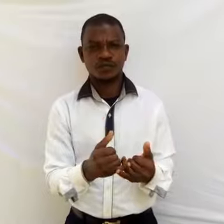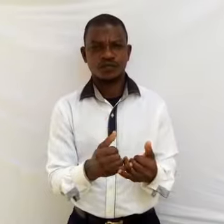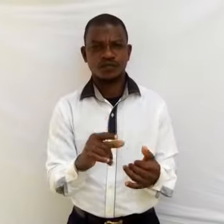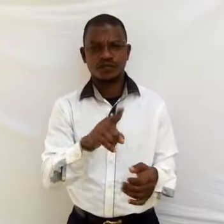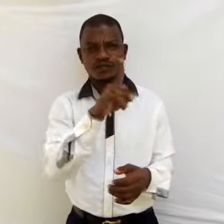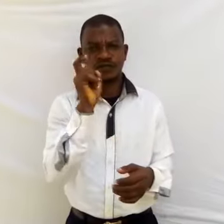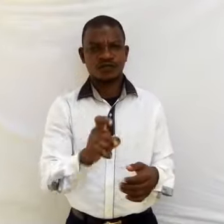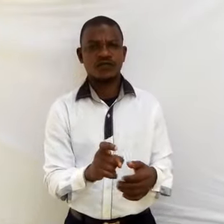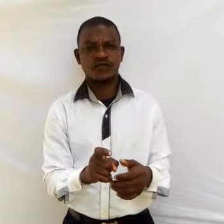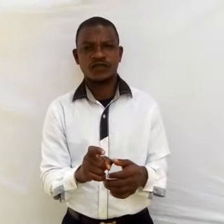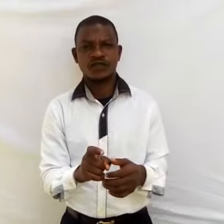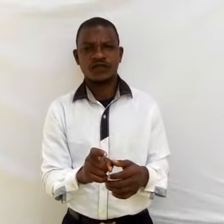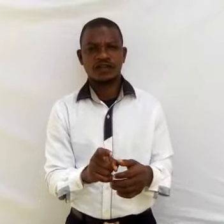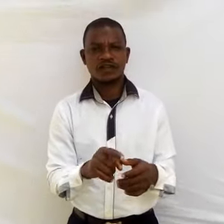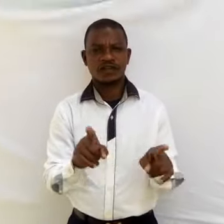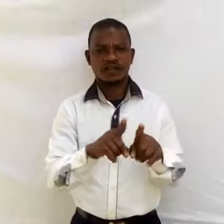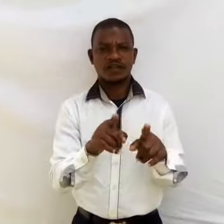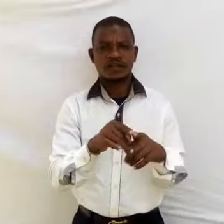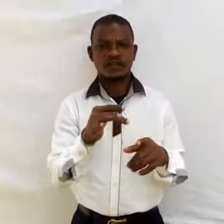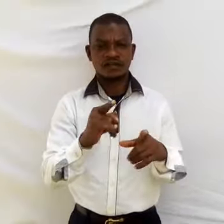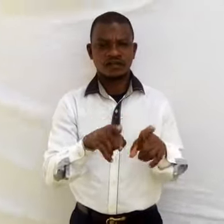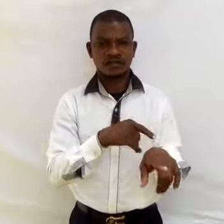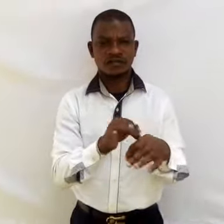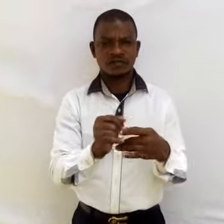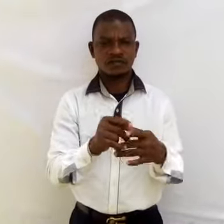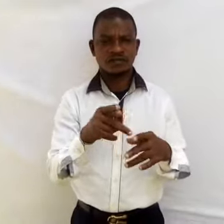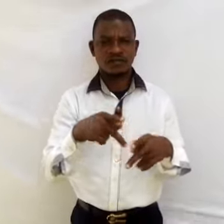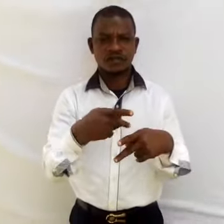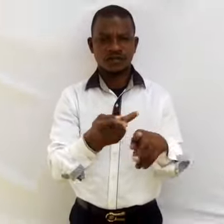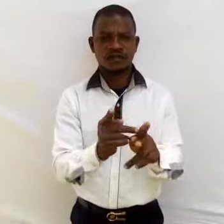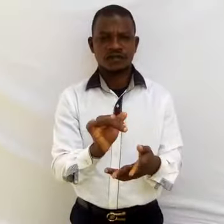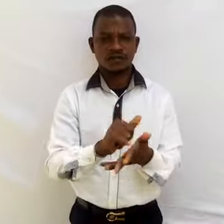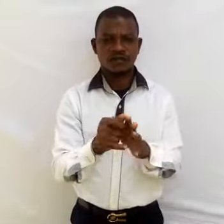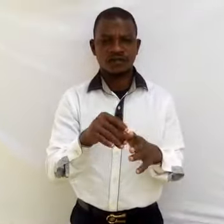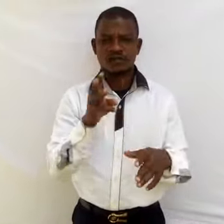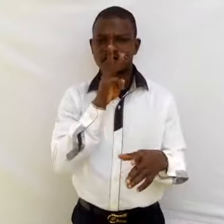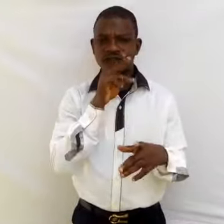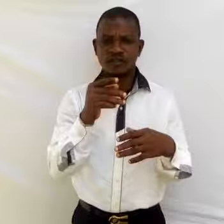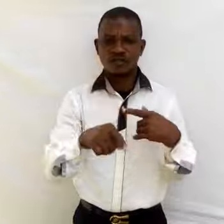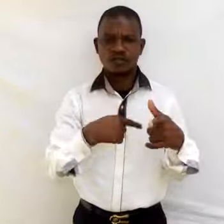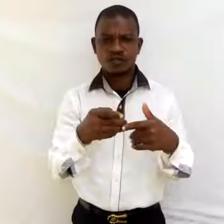question. Outline the processes that water goes through across